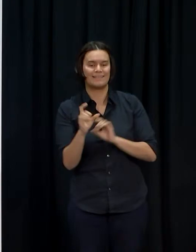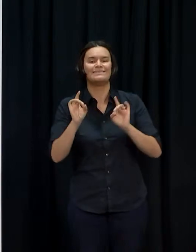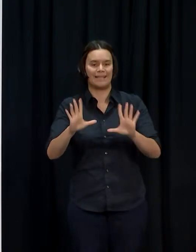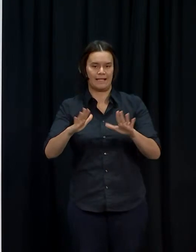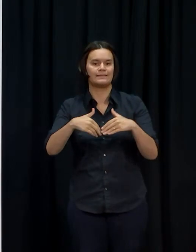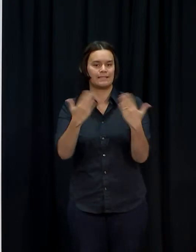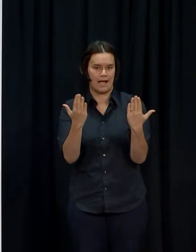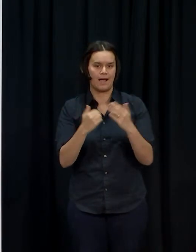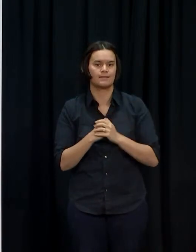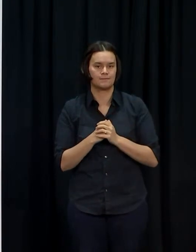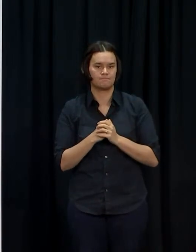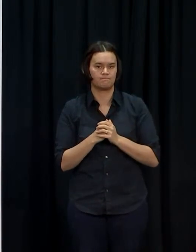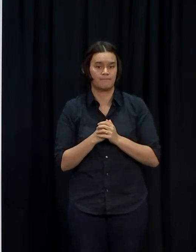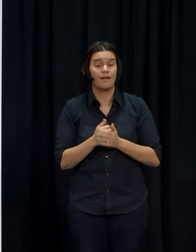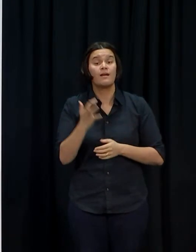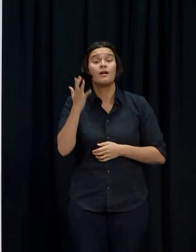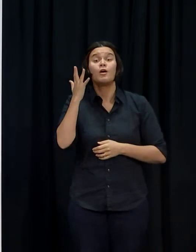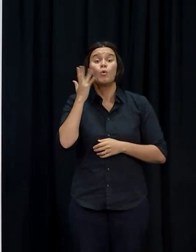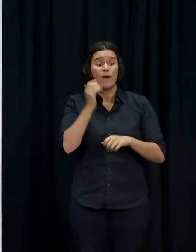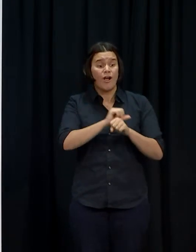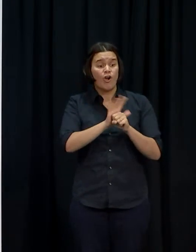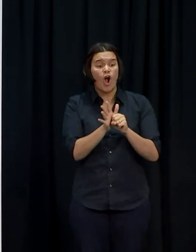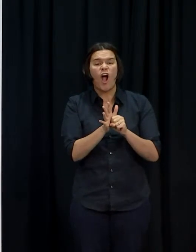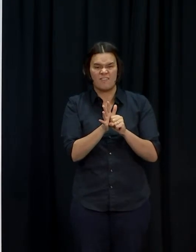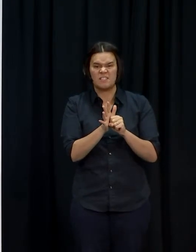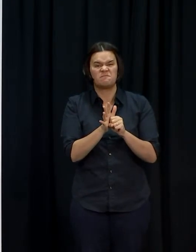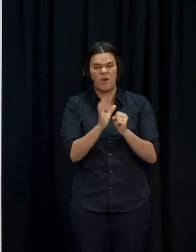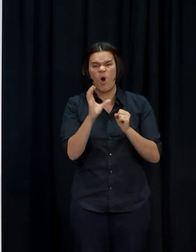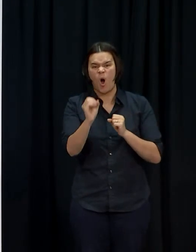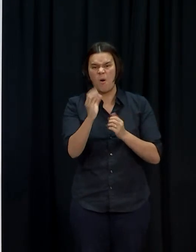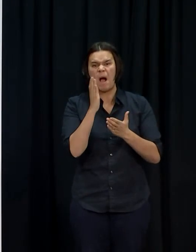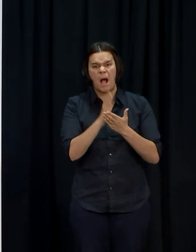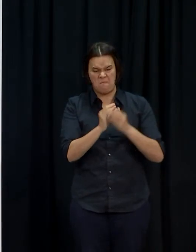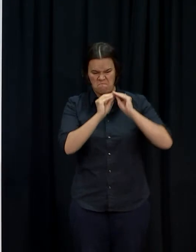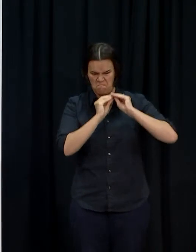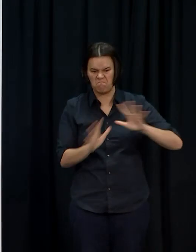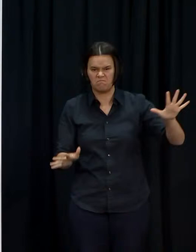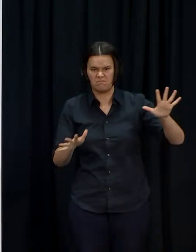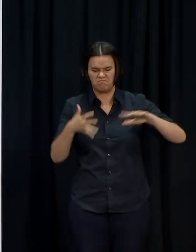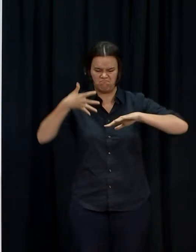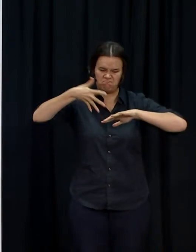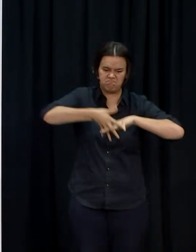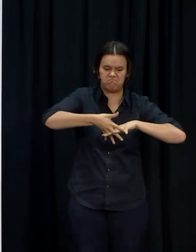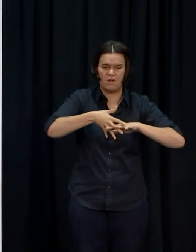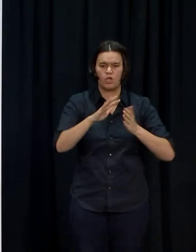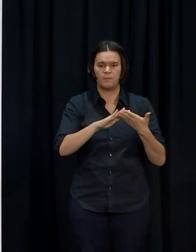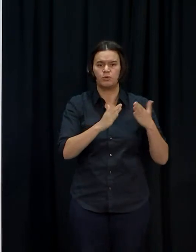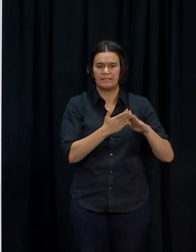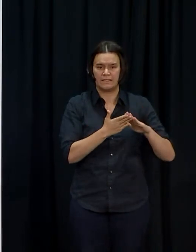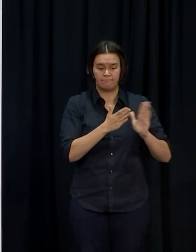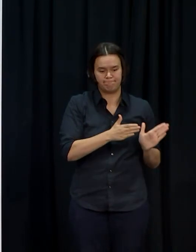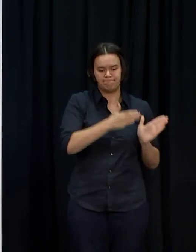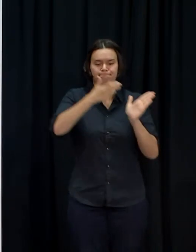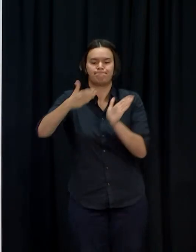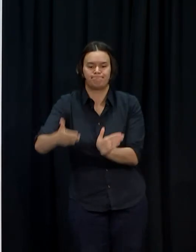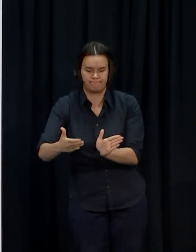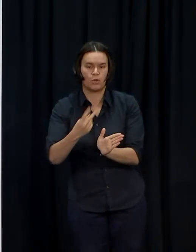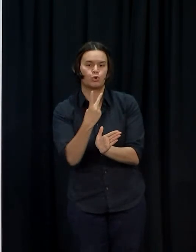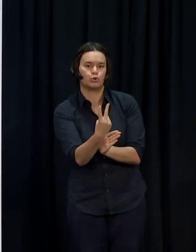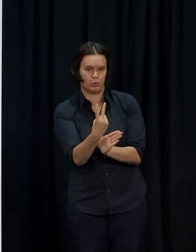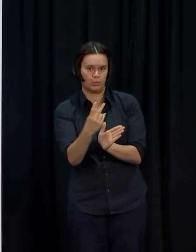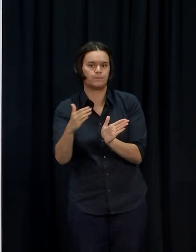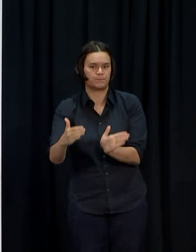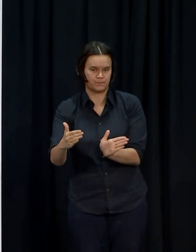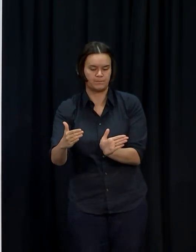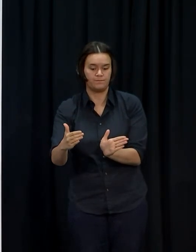becomes established in the community, we will adjust our approach under Phase 2. In Phase 2, our public health efforts aim to